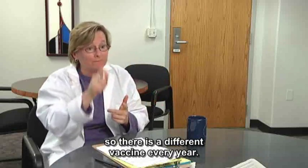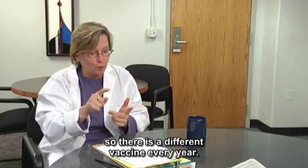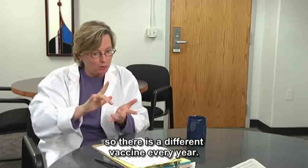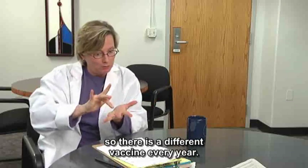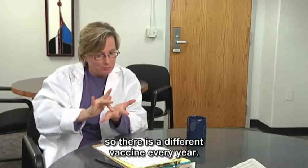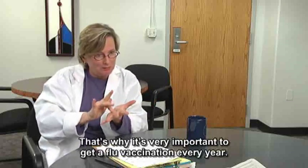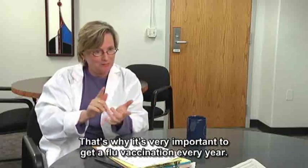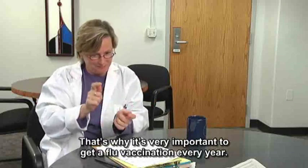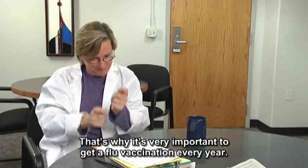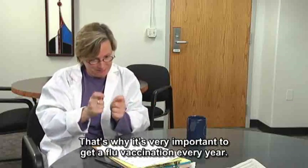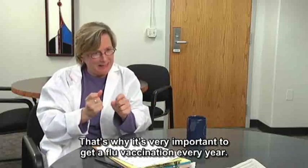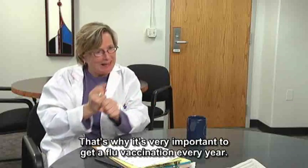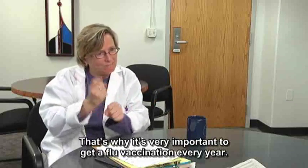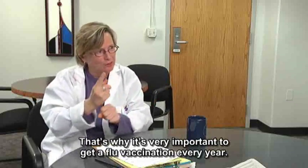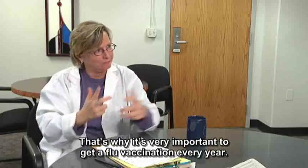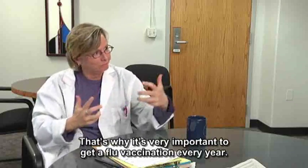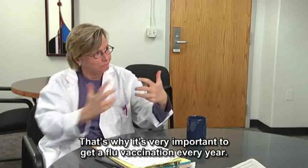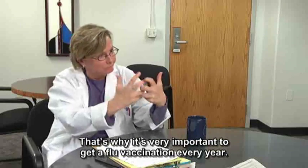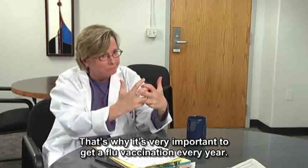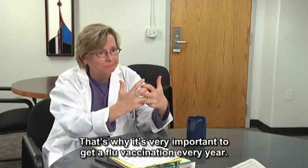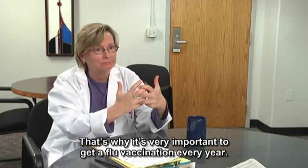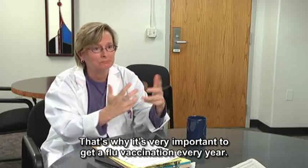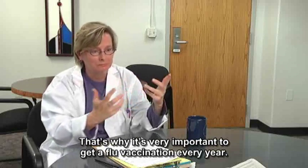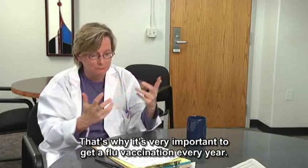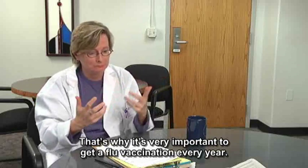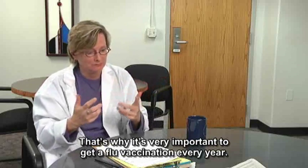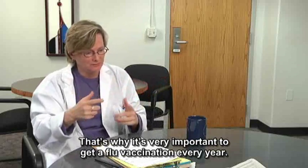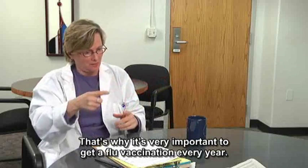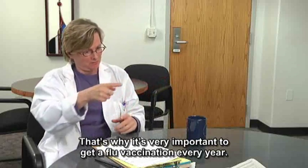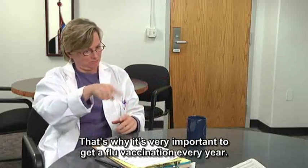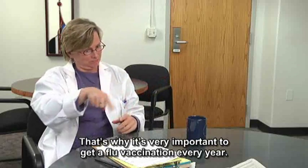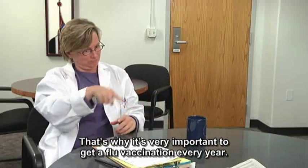That's why it's very important to get a flu vaccination every year.